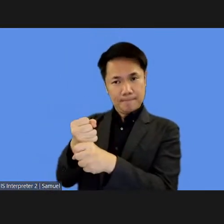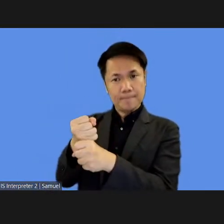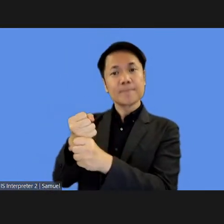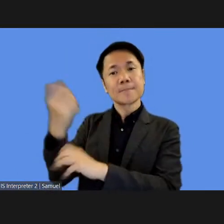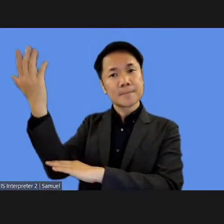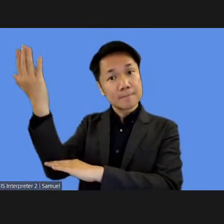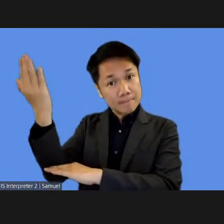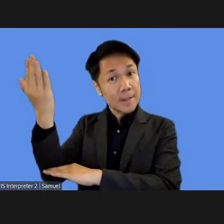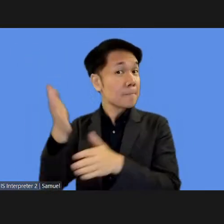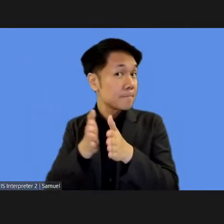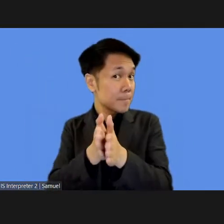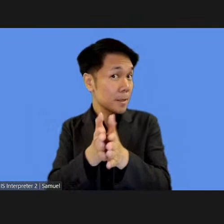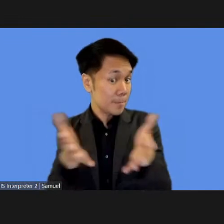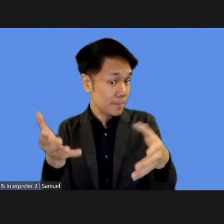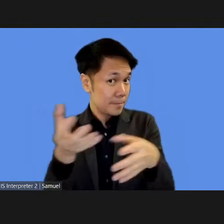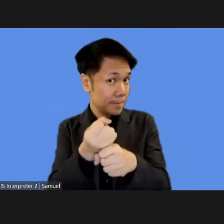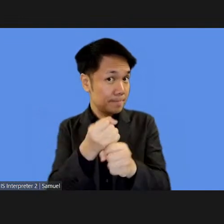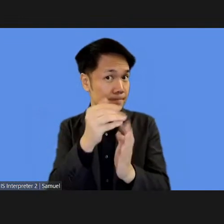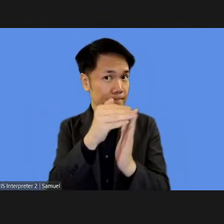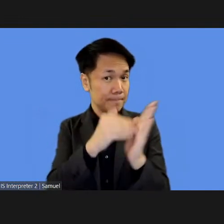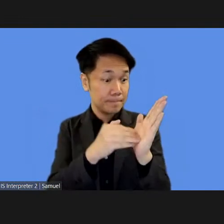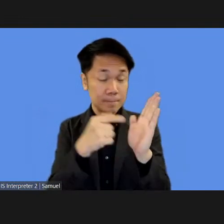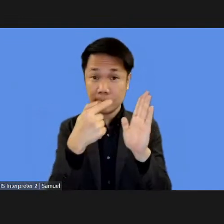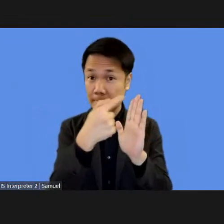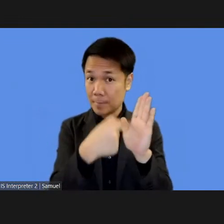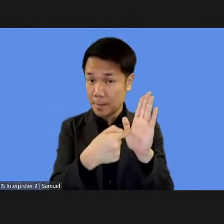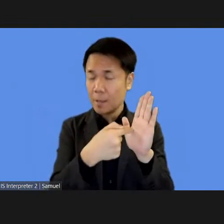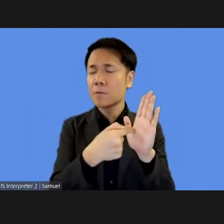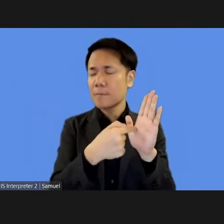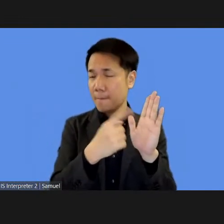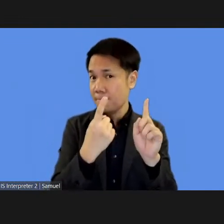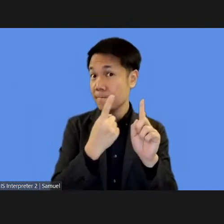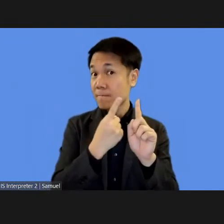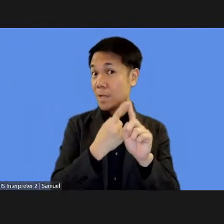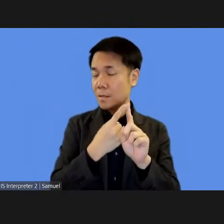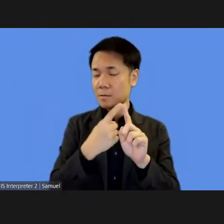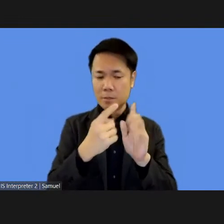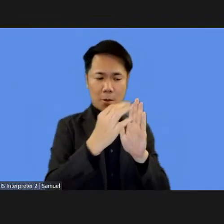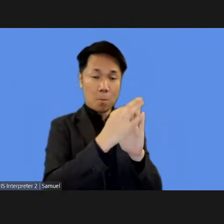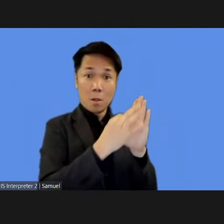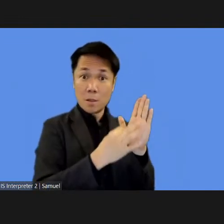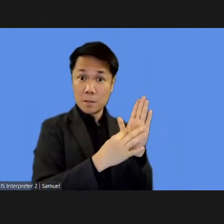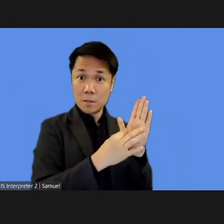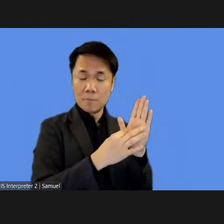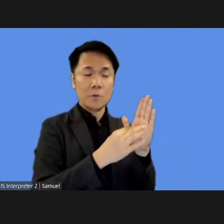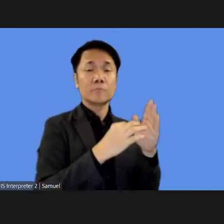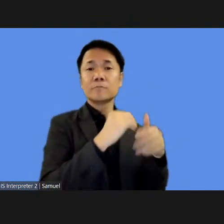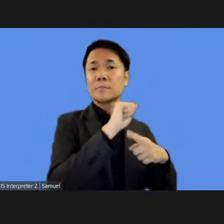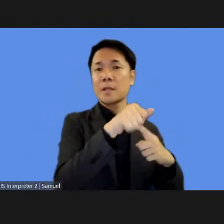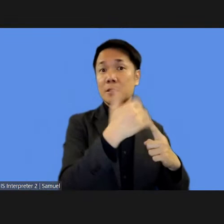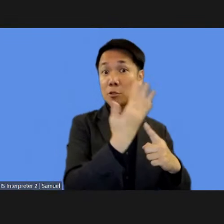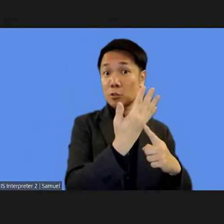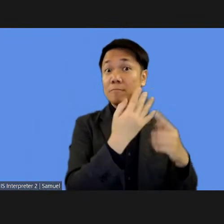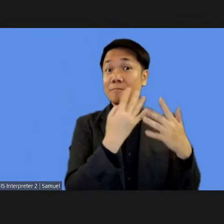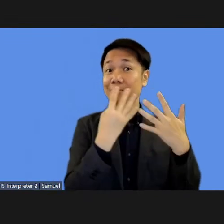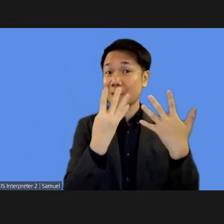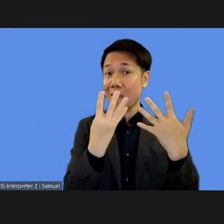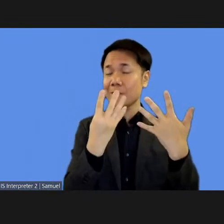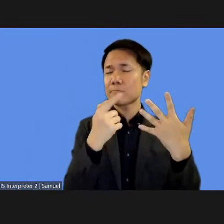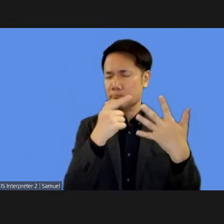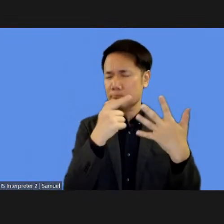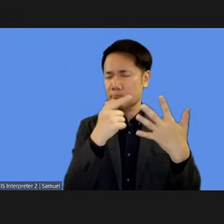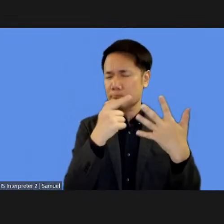first of all, it was recognized that the policies are there, particularly for SDG 9. You know, this meeting is